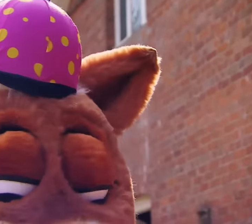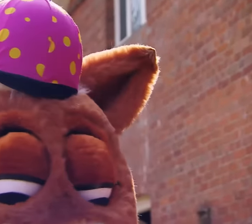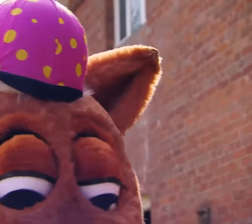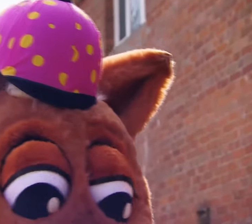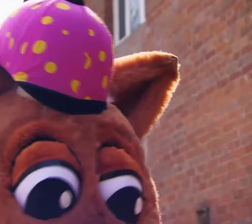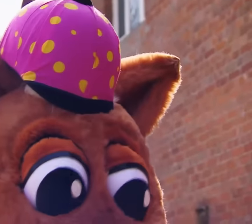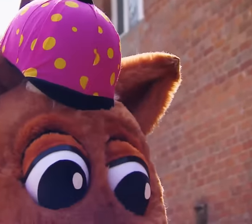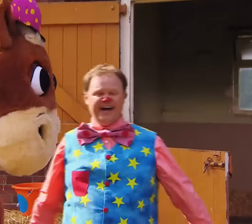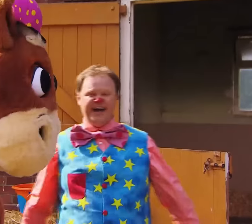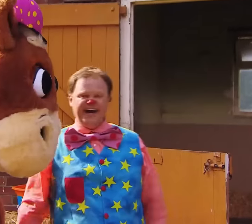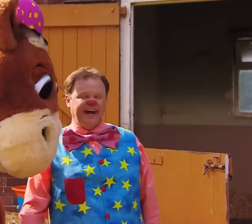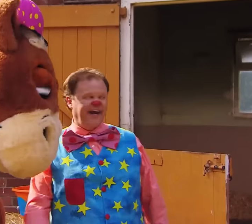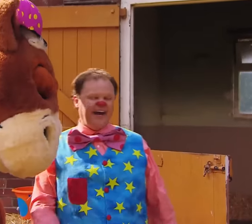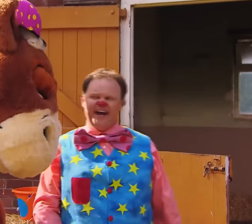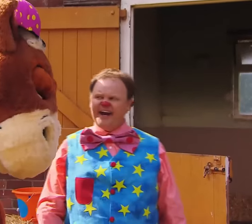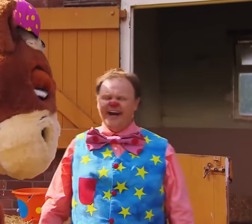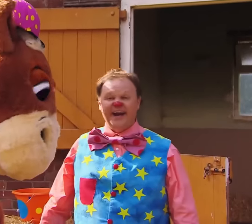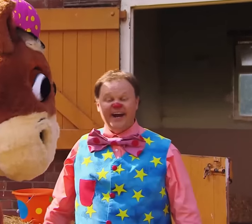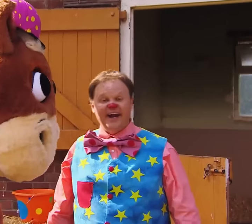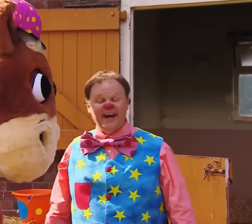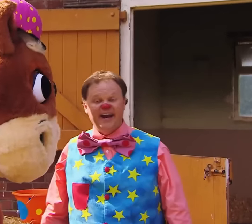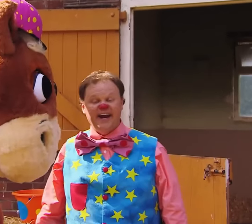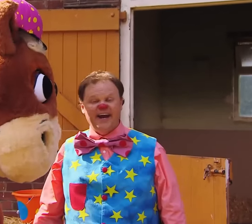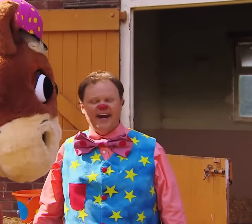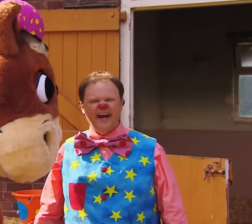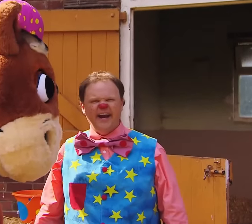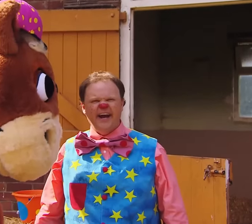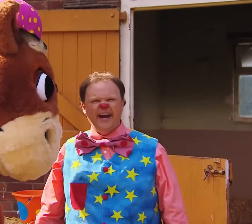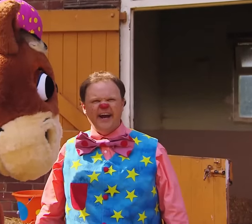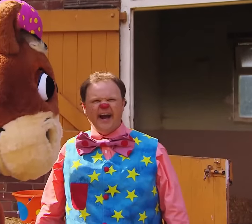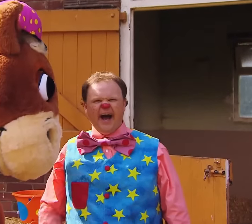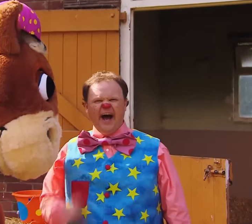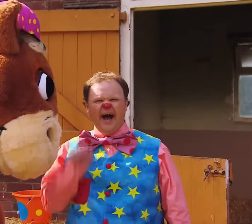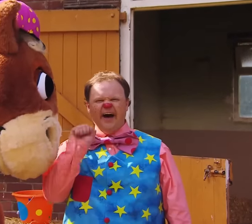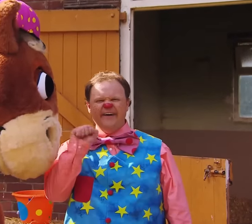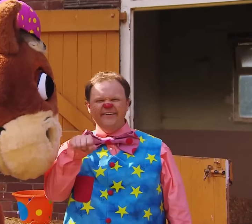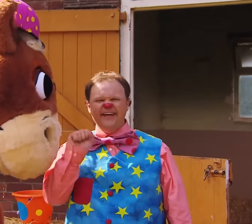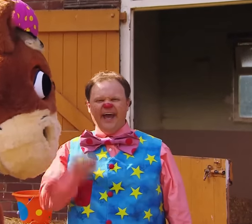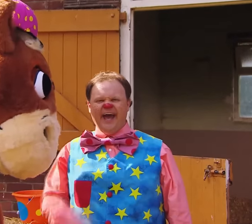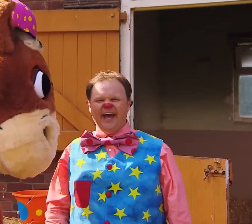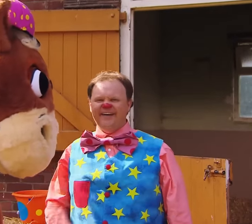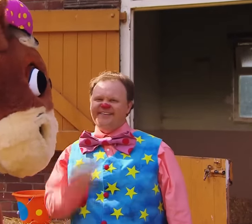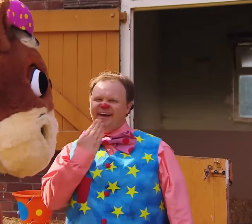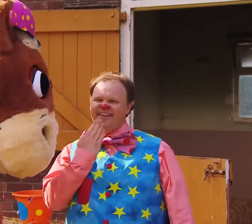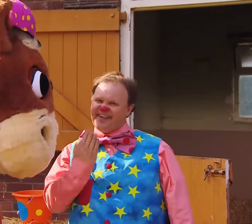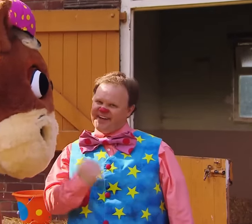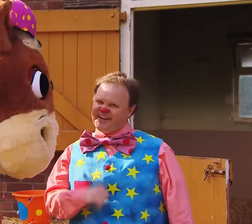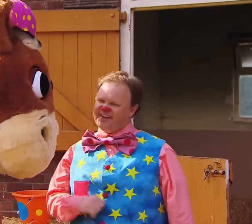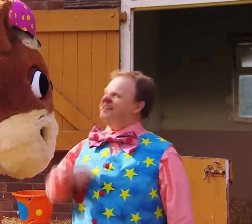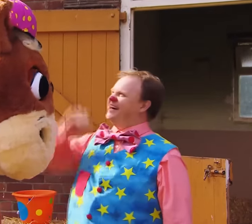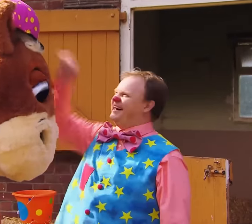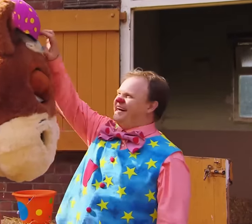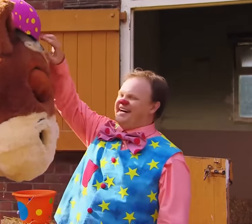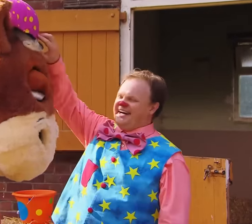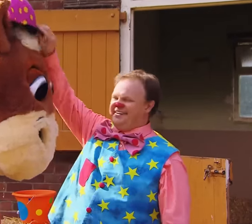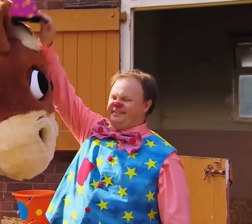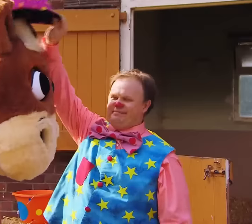You're meant to wear the riding hat, not Spotty. Oh, yes. Thank you,